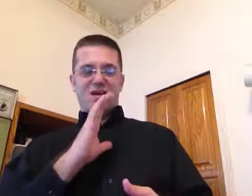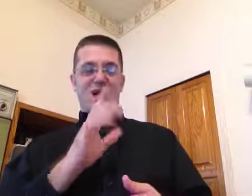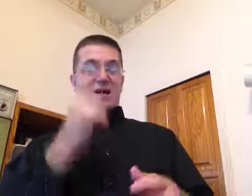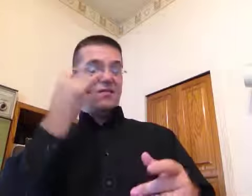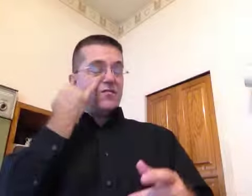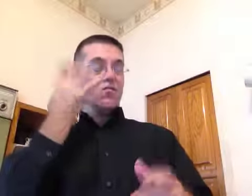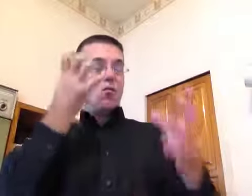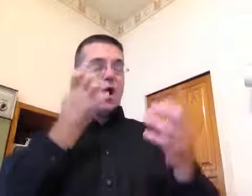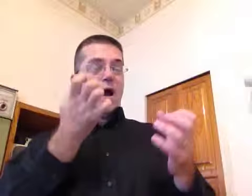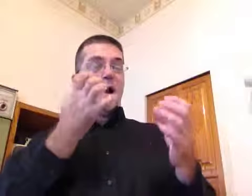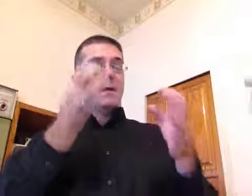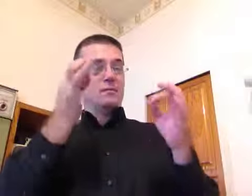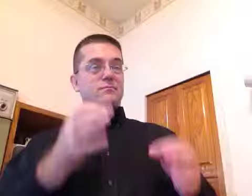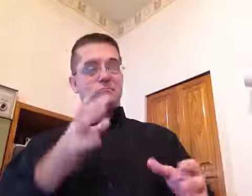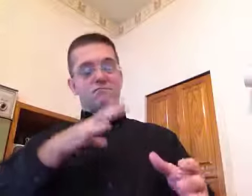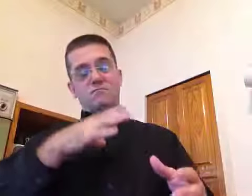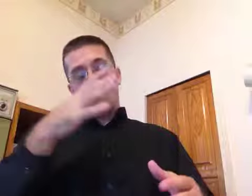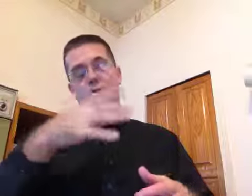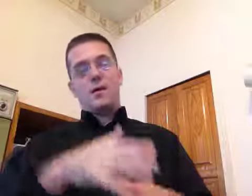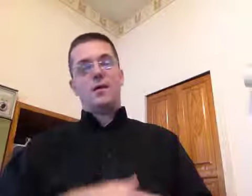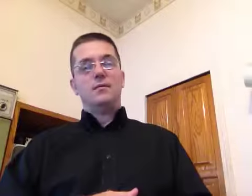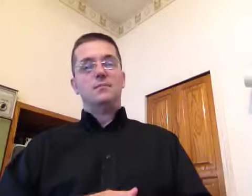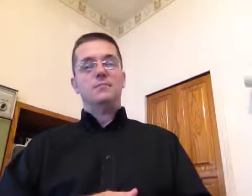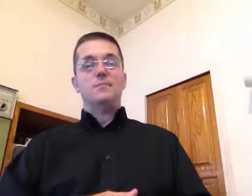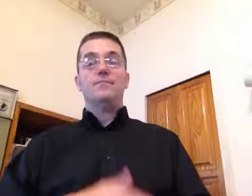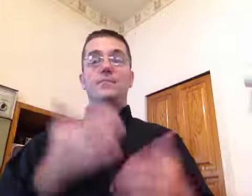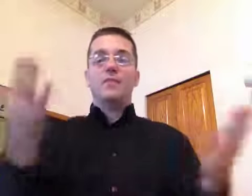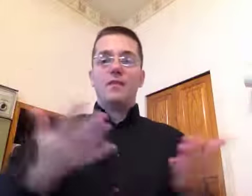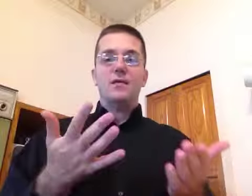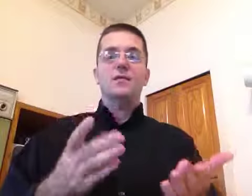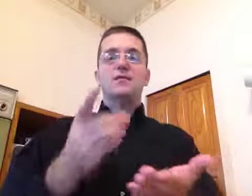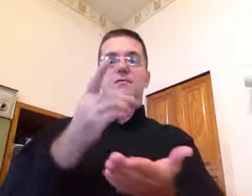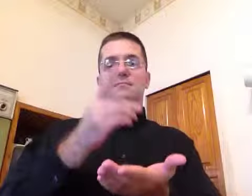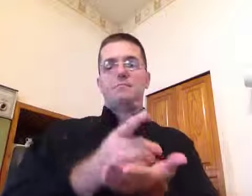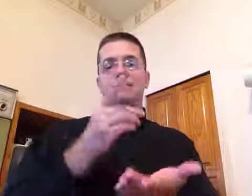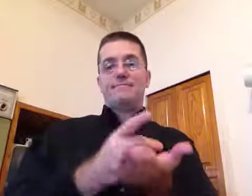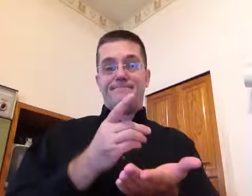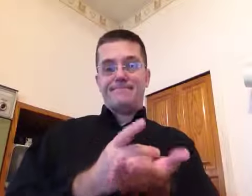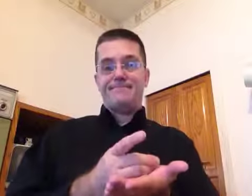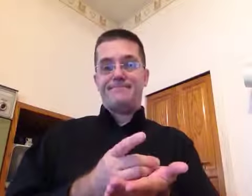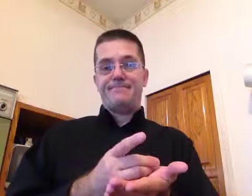It's really not. This is the Dave Ramsey Show.